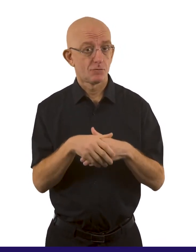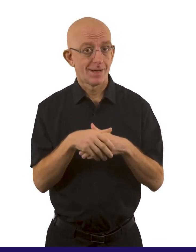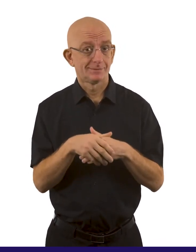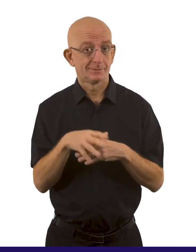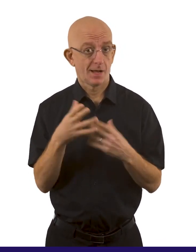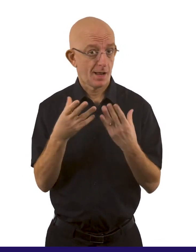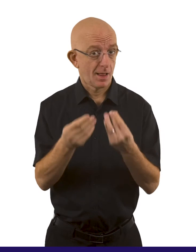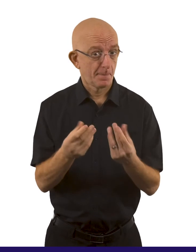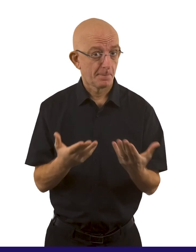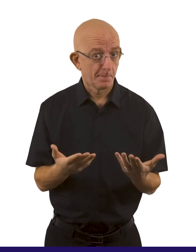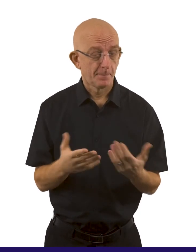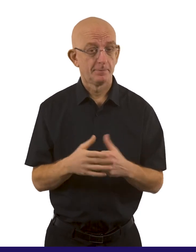friends,